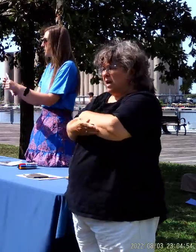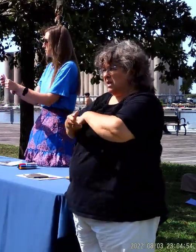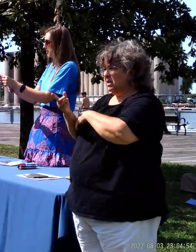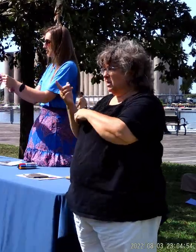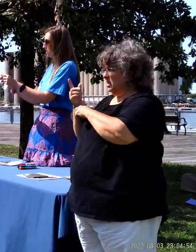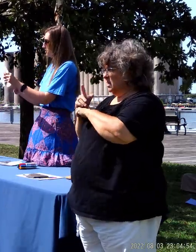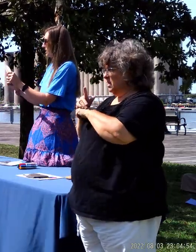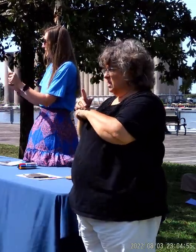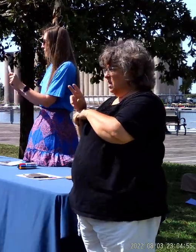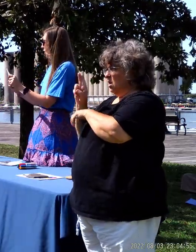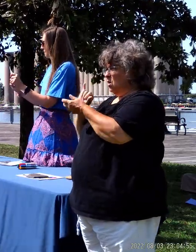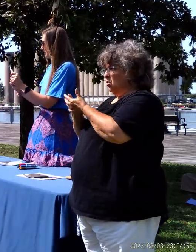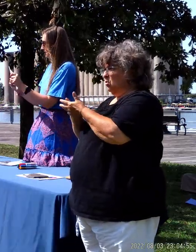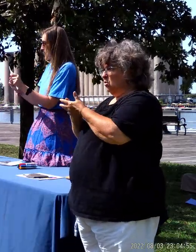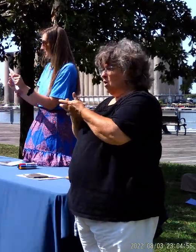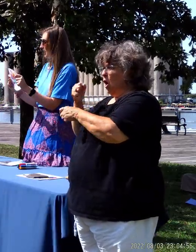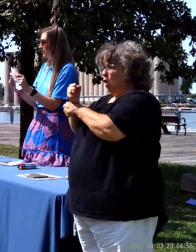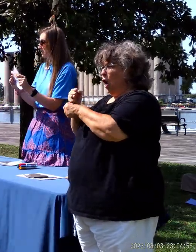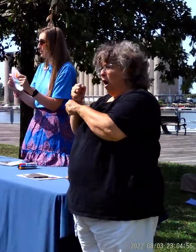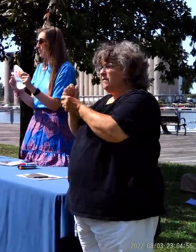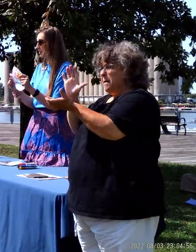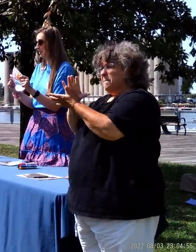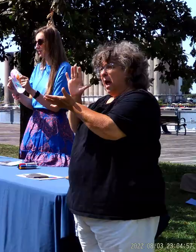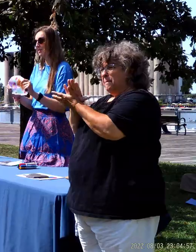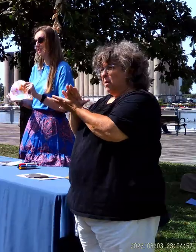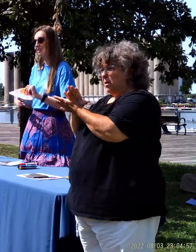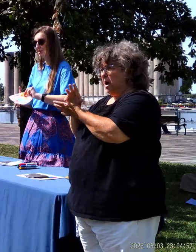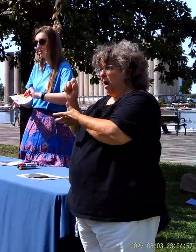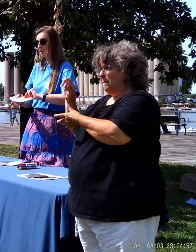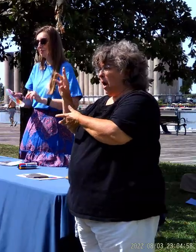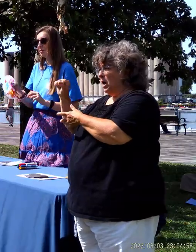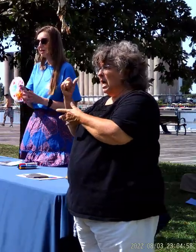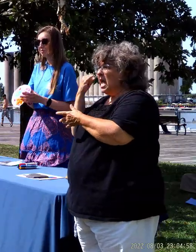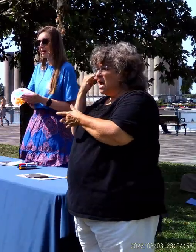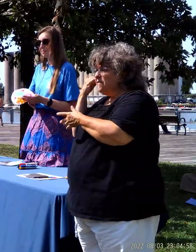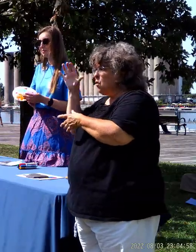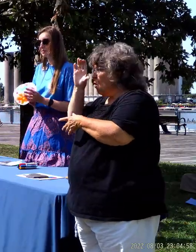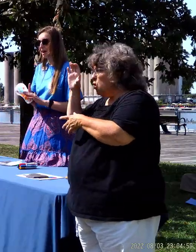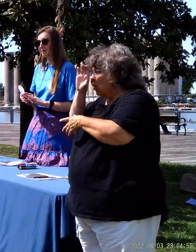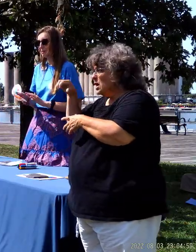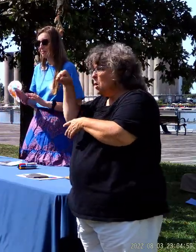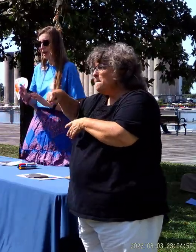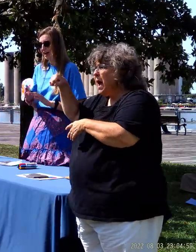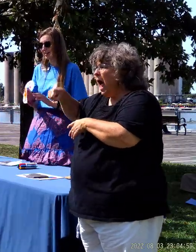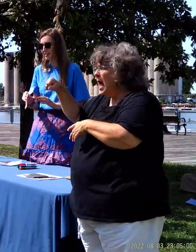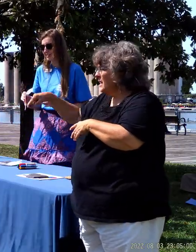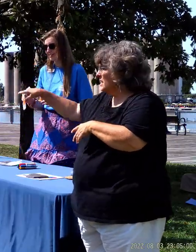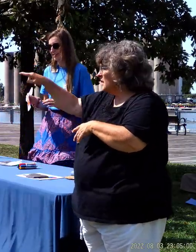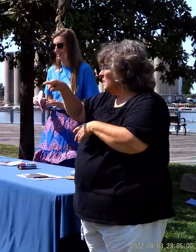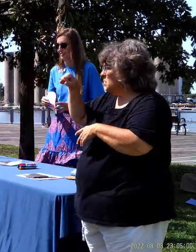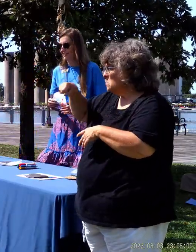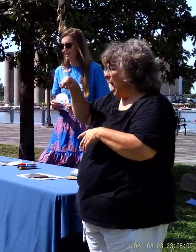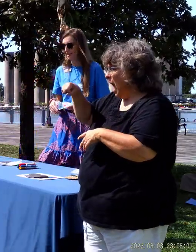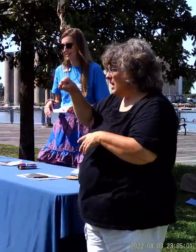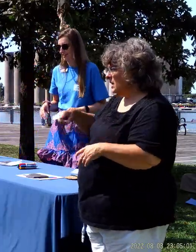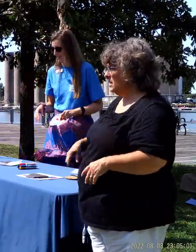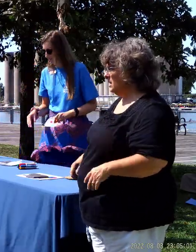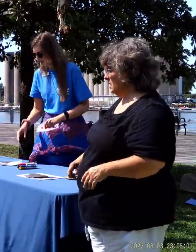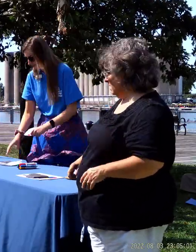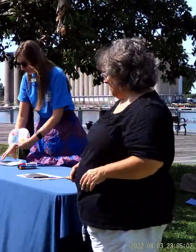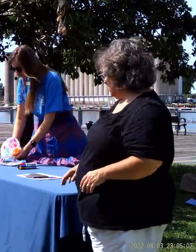so we are going to use a coffee filter and some markers. So if you want to grab those out of your bags.